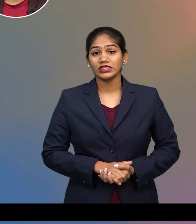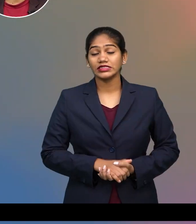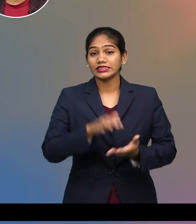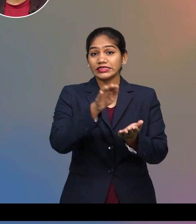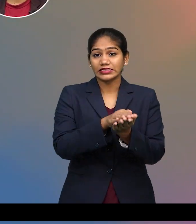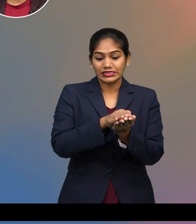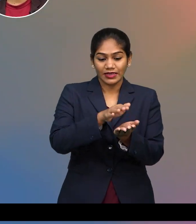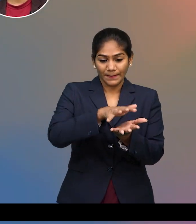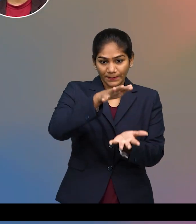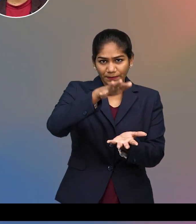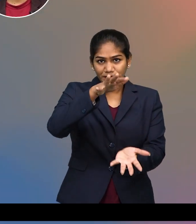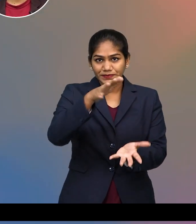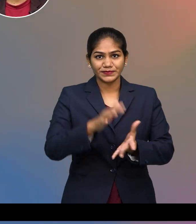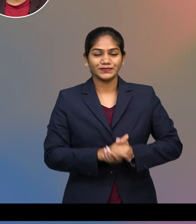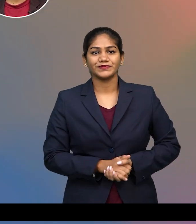Deposition.